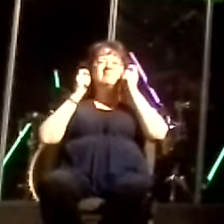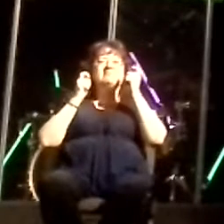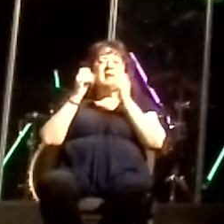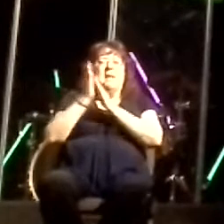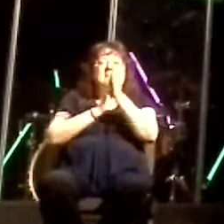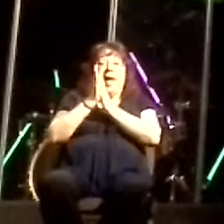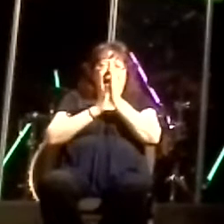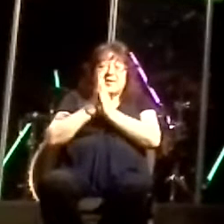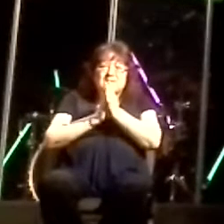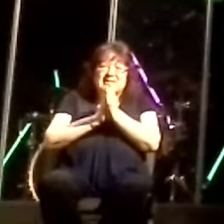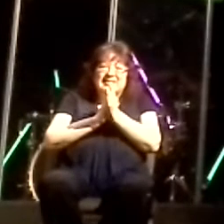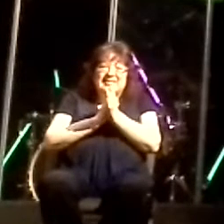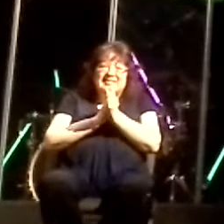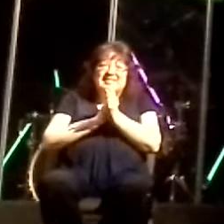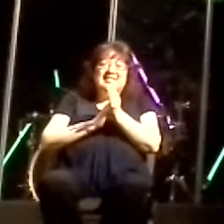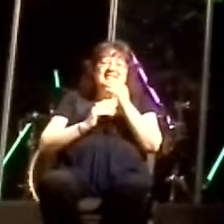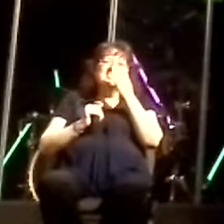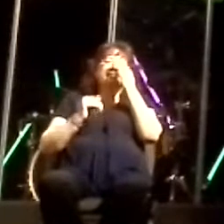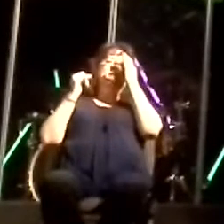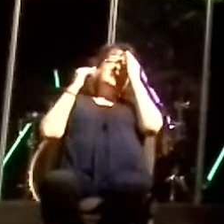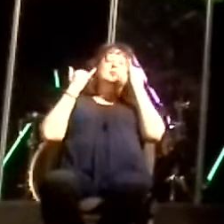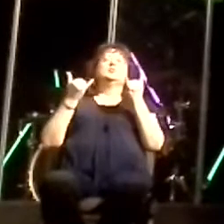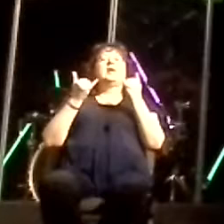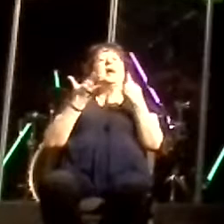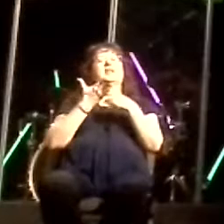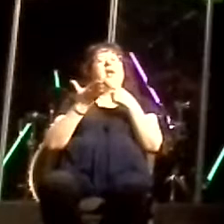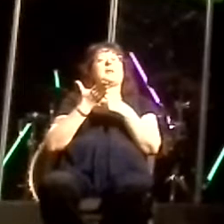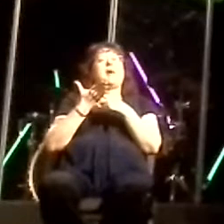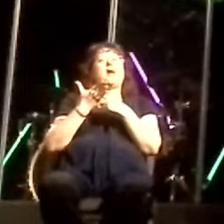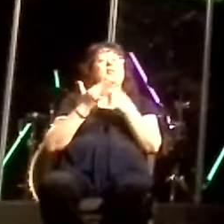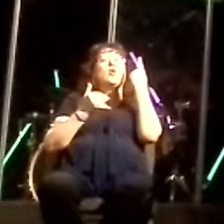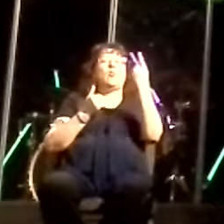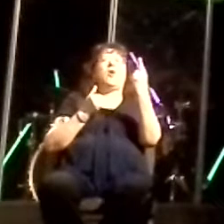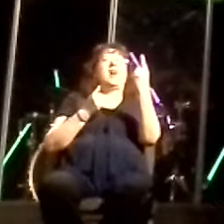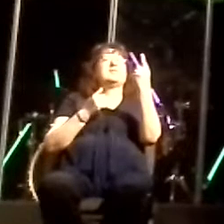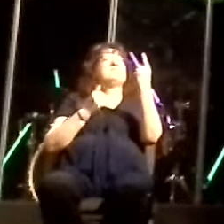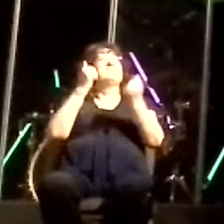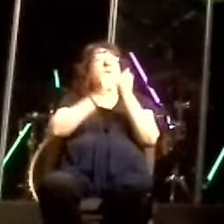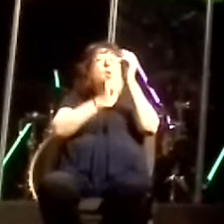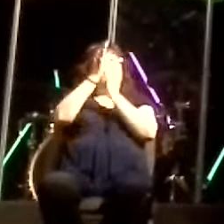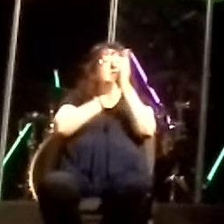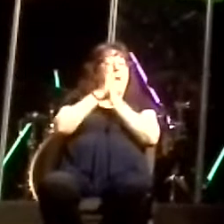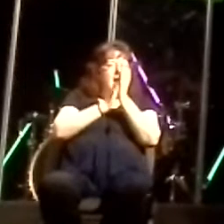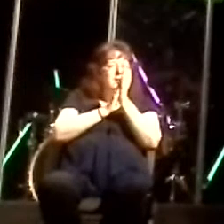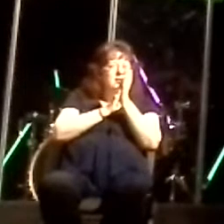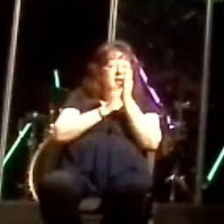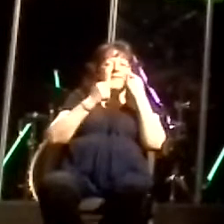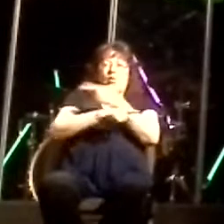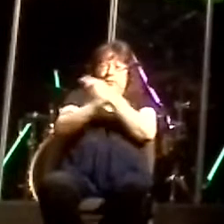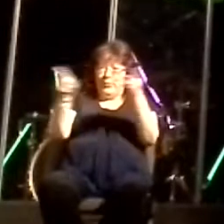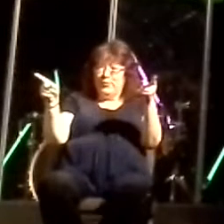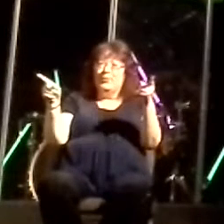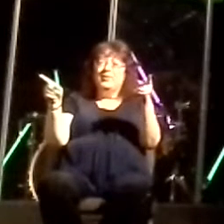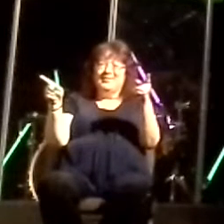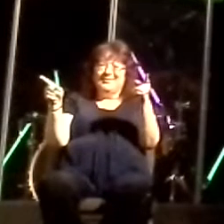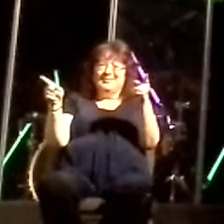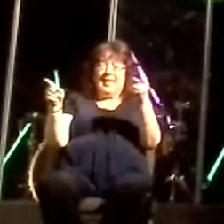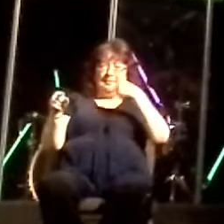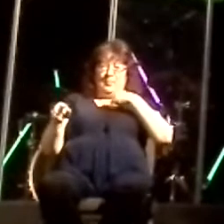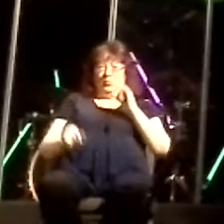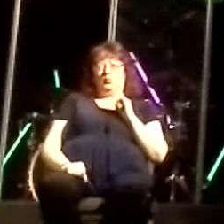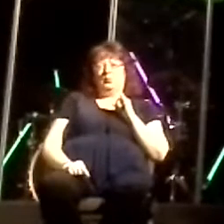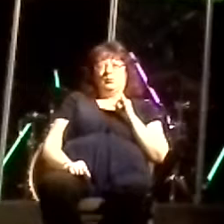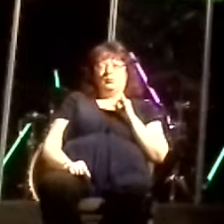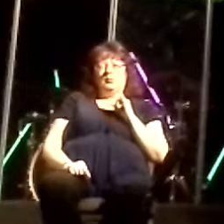passion. So today we're going to talk about the one who has the most passion for you and for